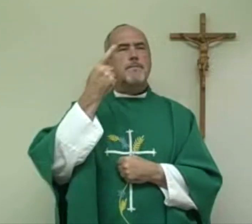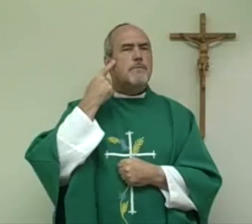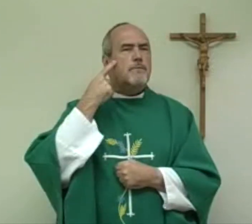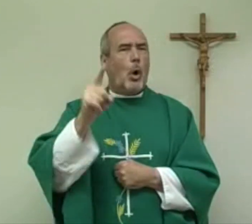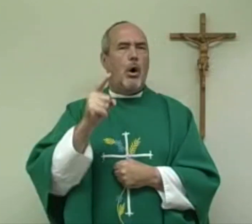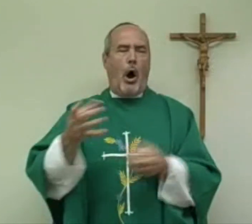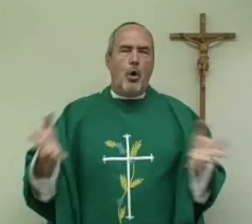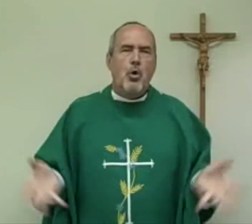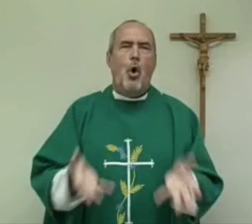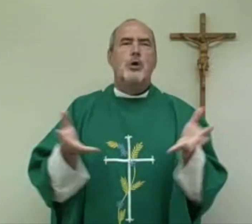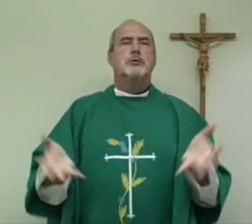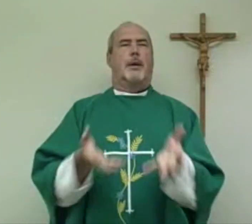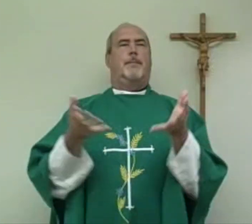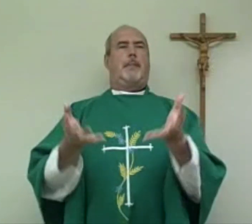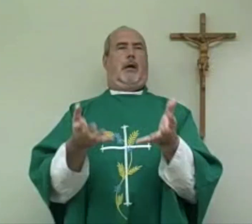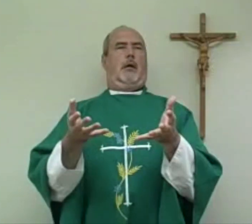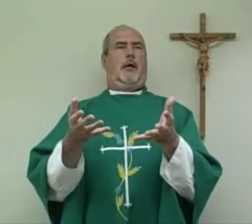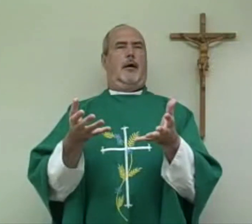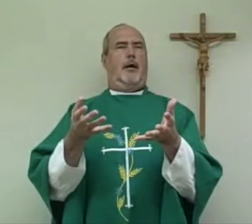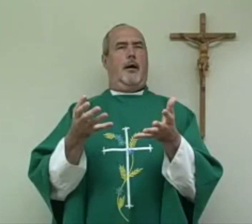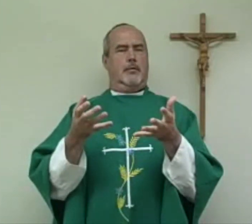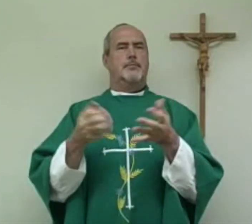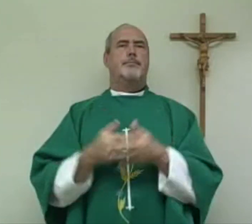so patient and for encouraging me."